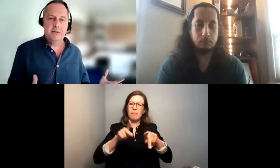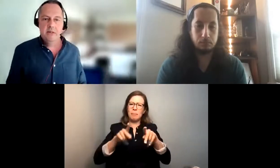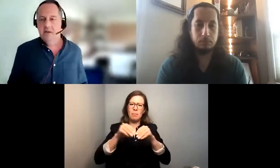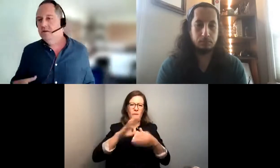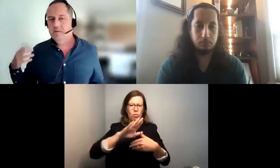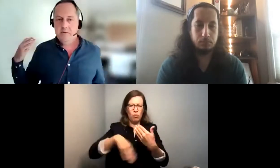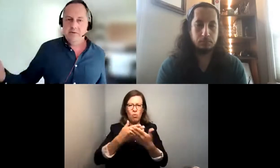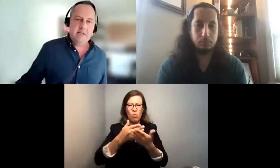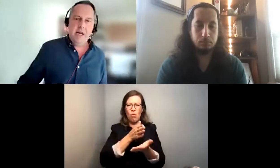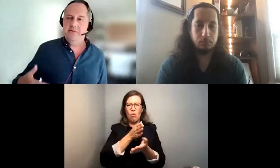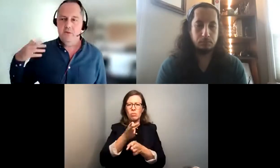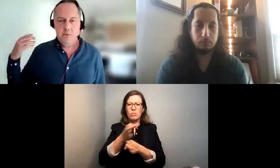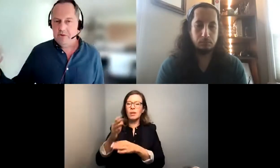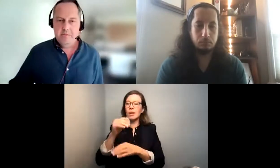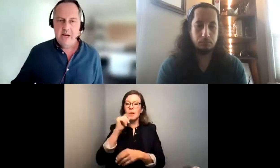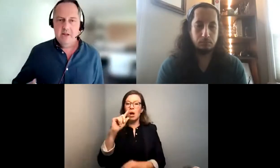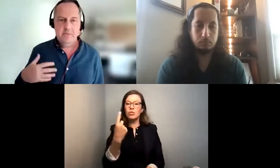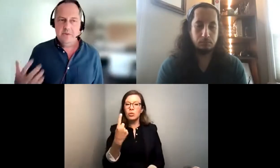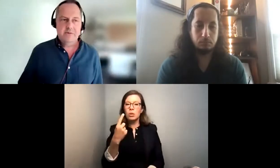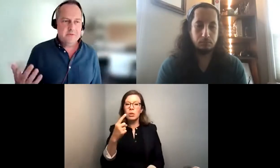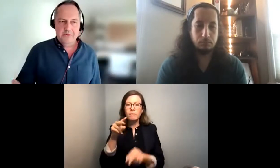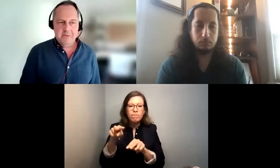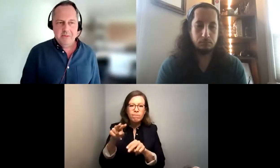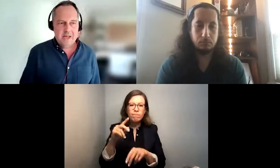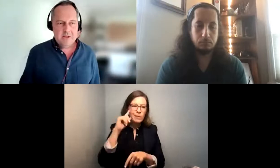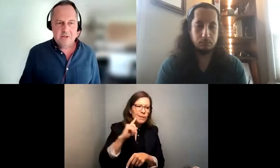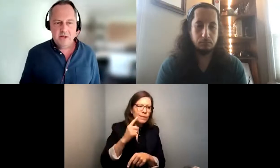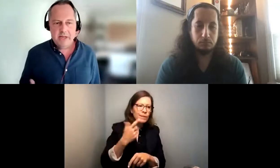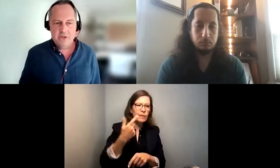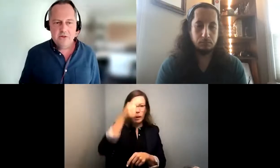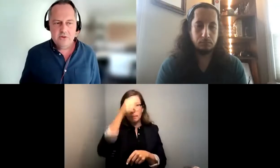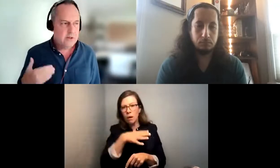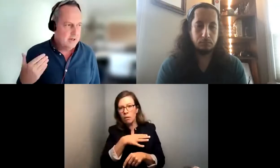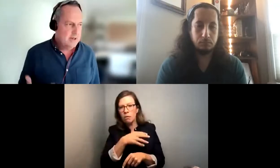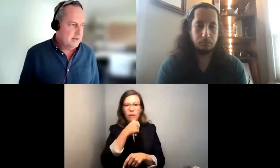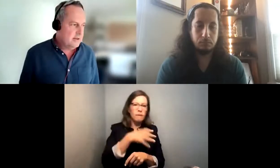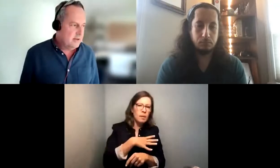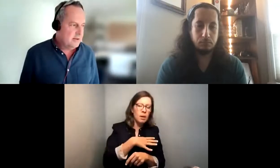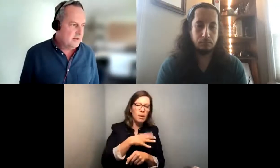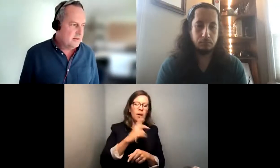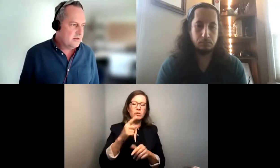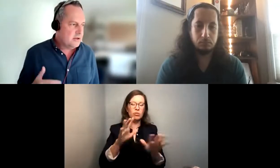about whether it's deaf or whether it's male or female. It's just trying to make sure that